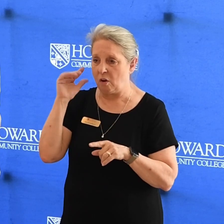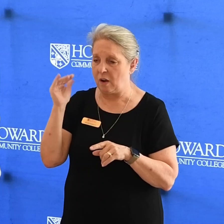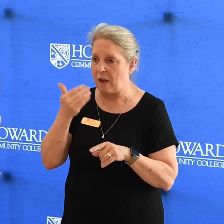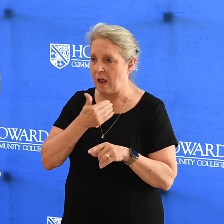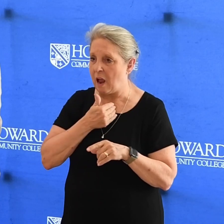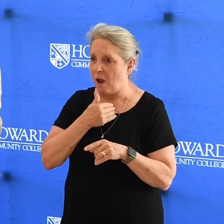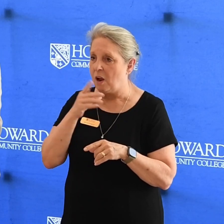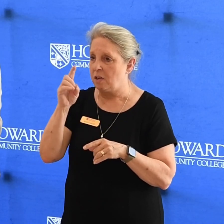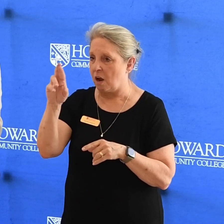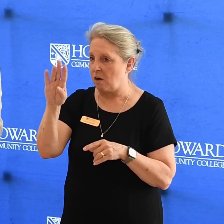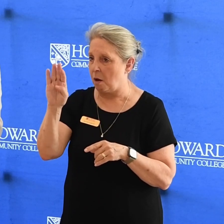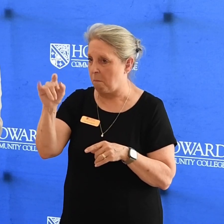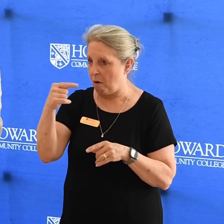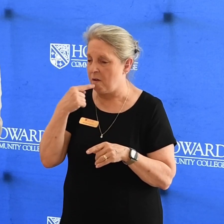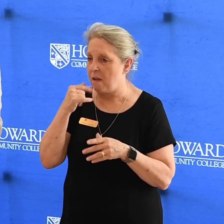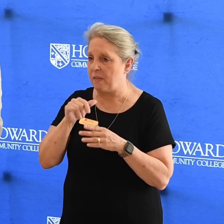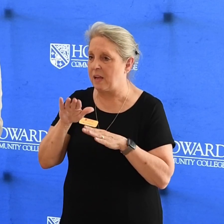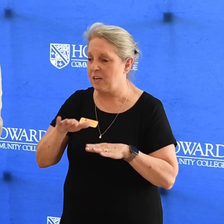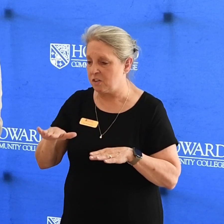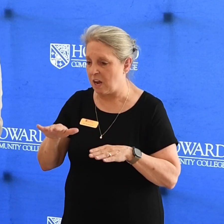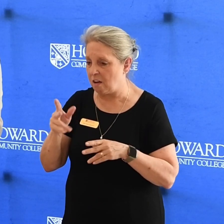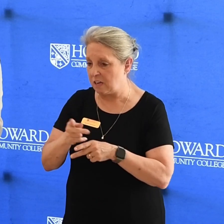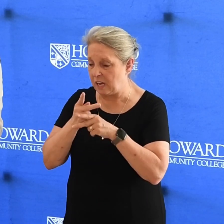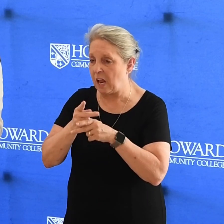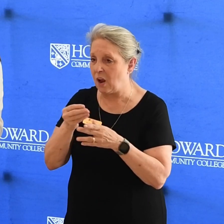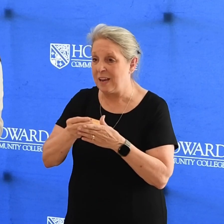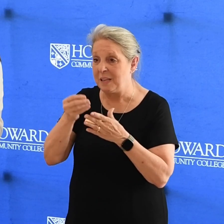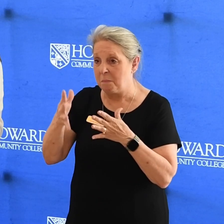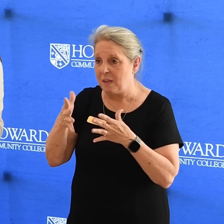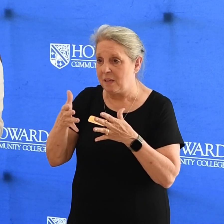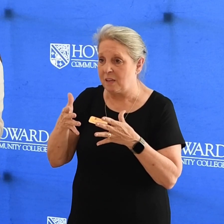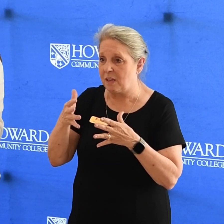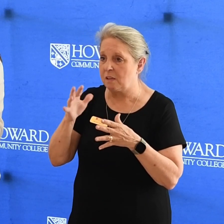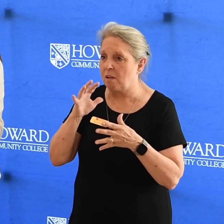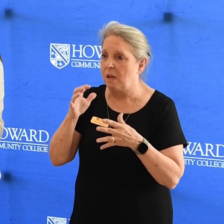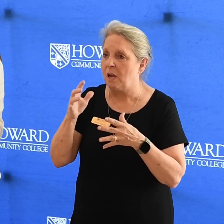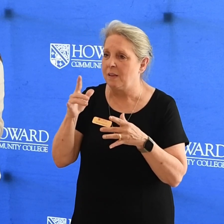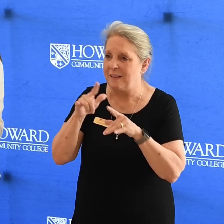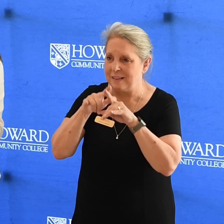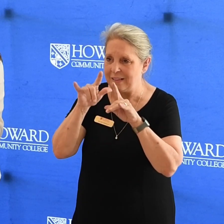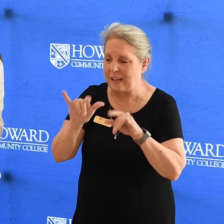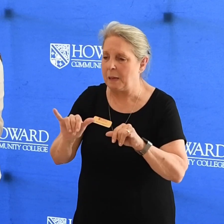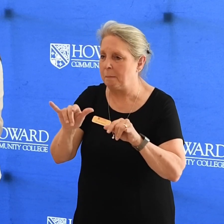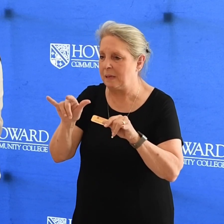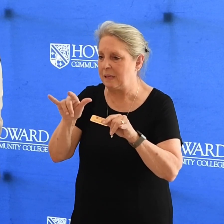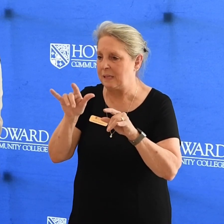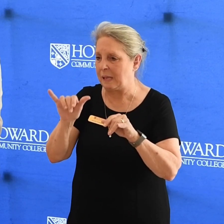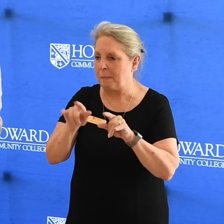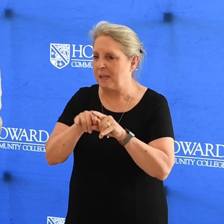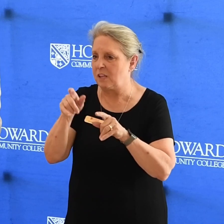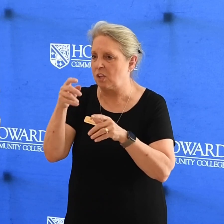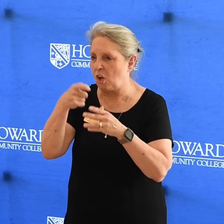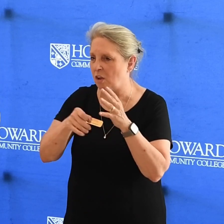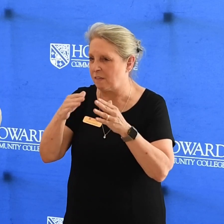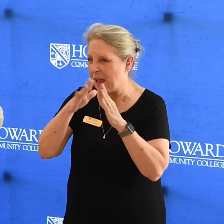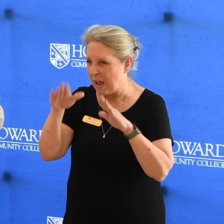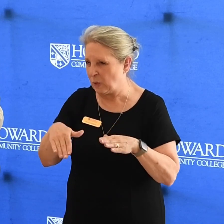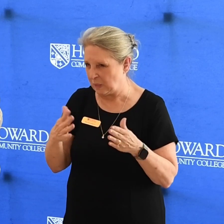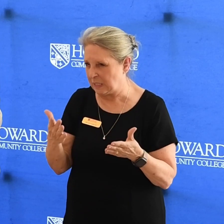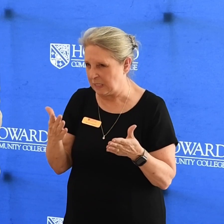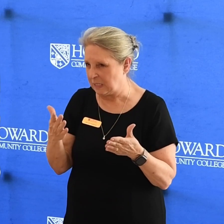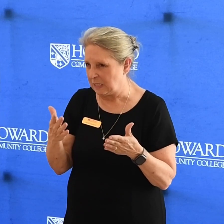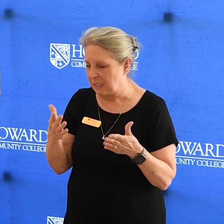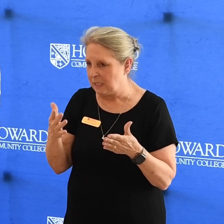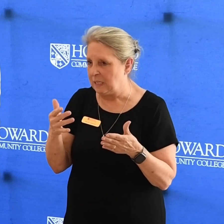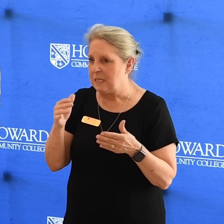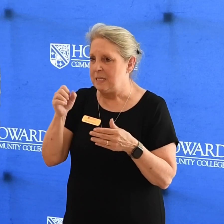beloved Dr. Ball mention this. Childcare expenses rival the cost of housing for many of our families. Space is